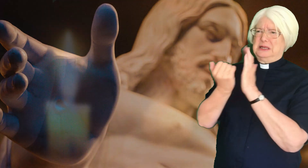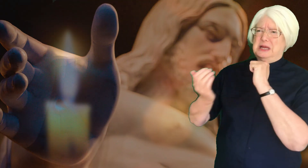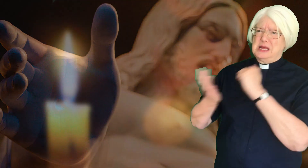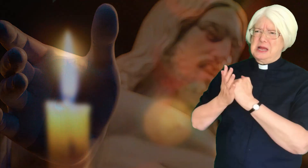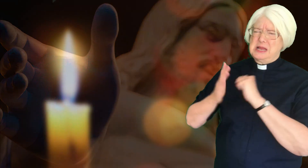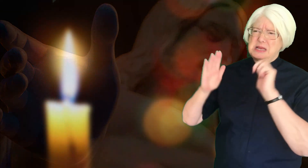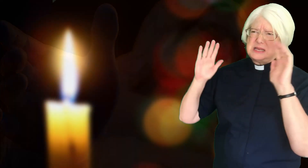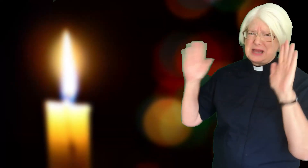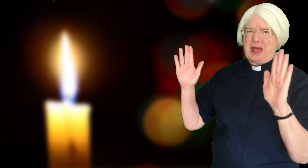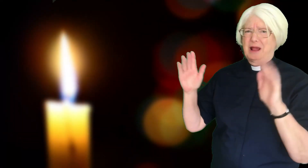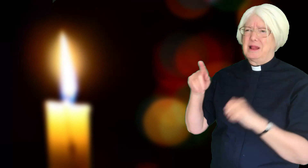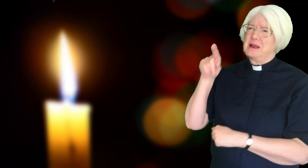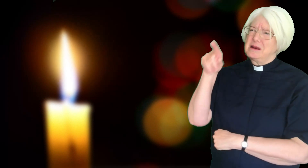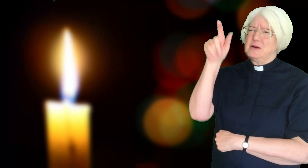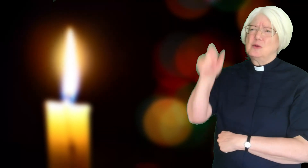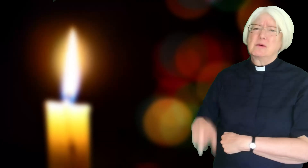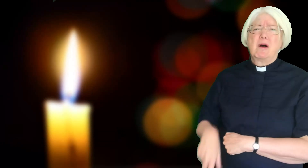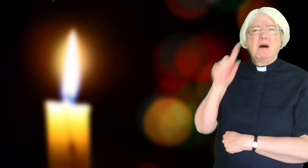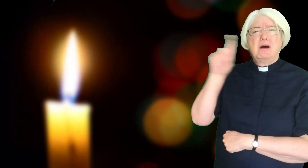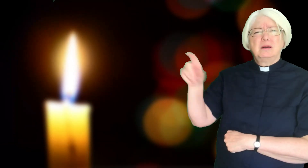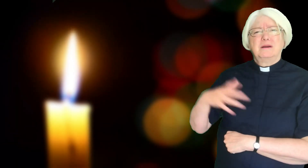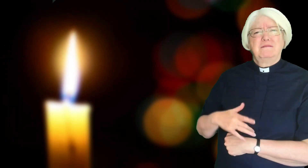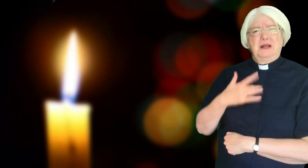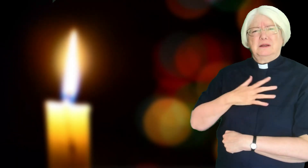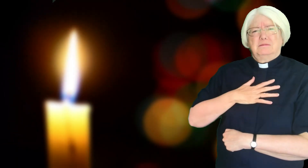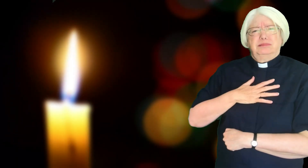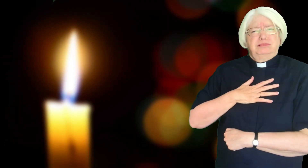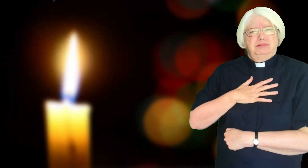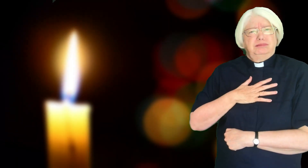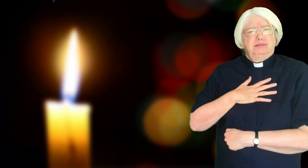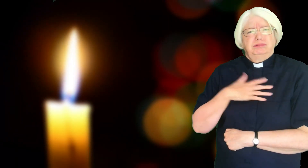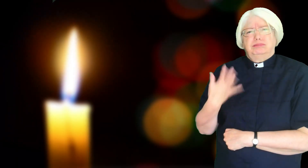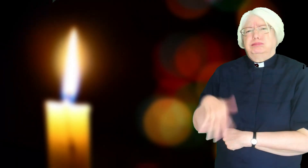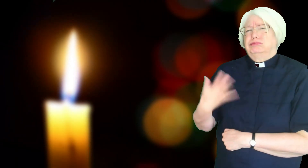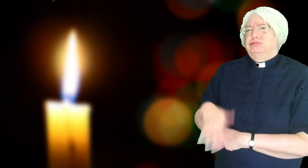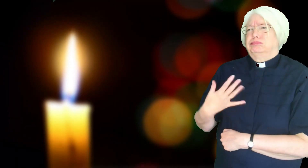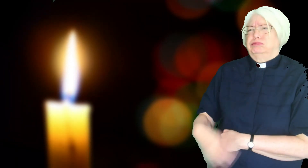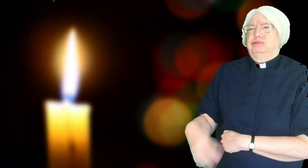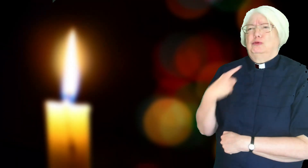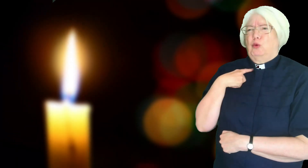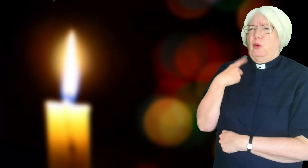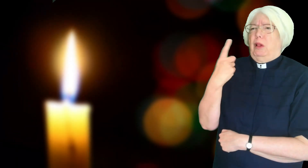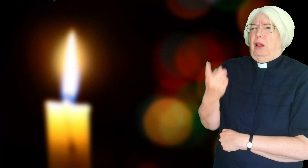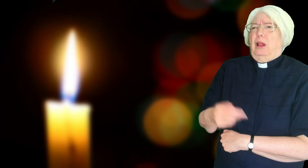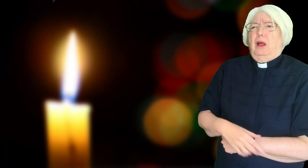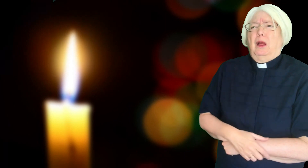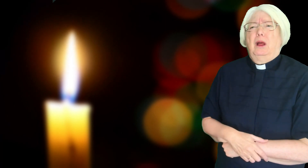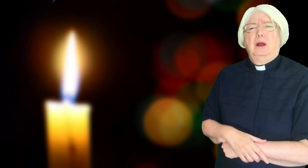us to see Jesus nailed to a cross feels terrible,